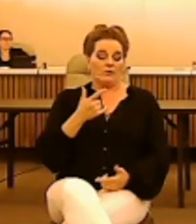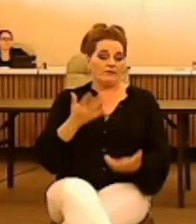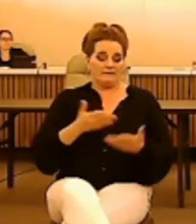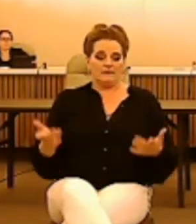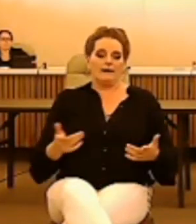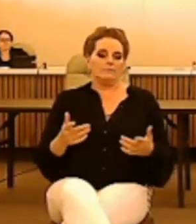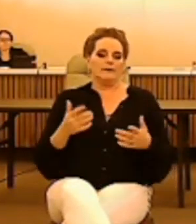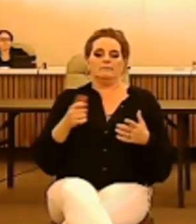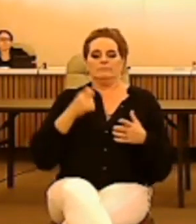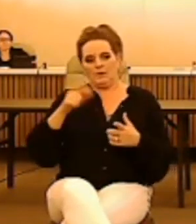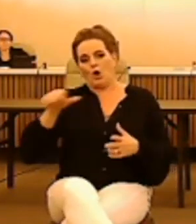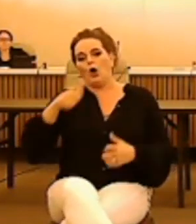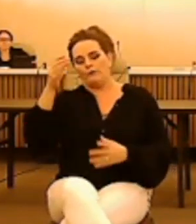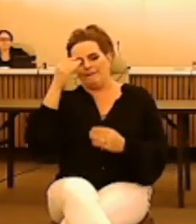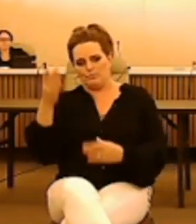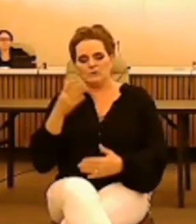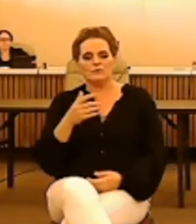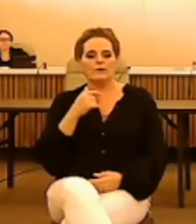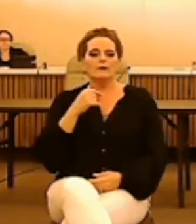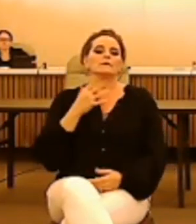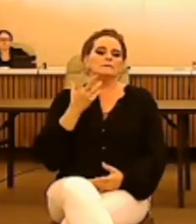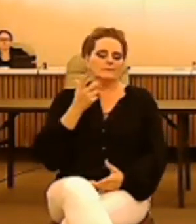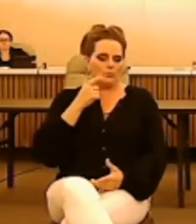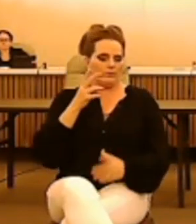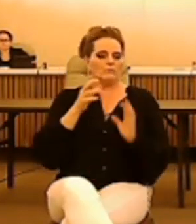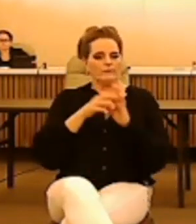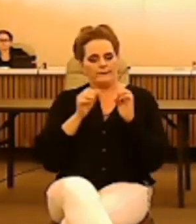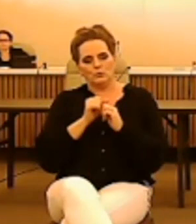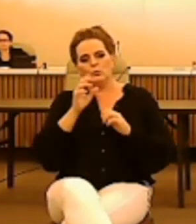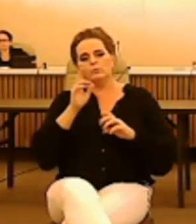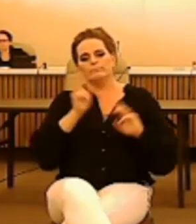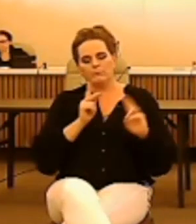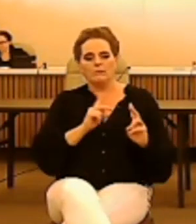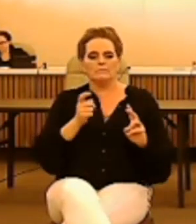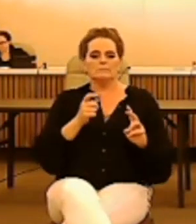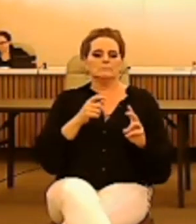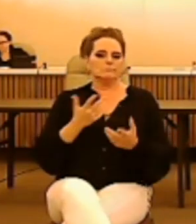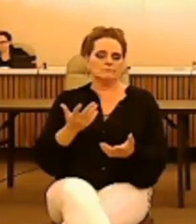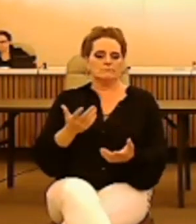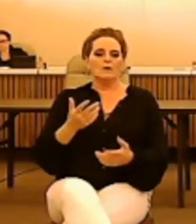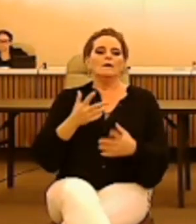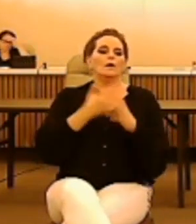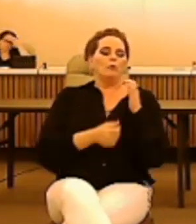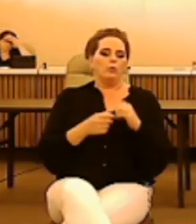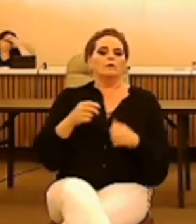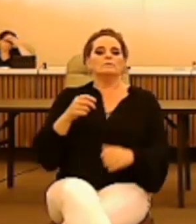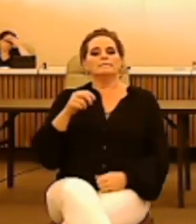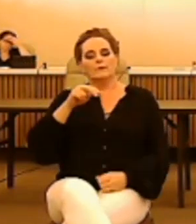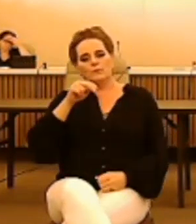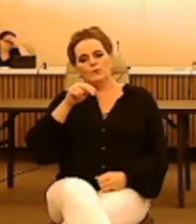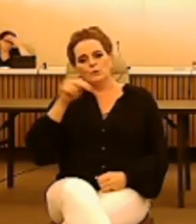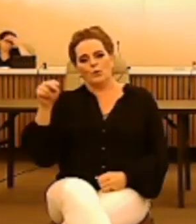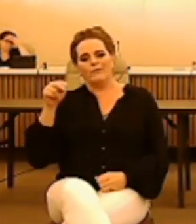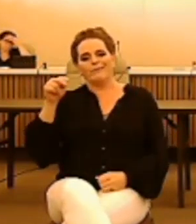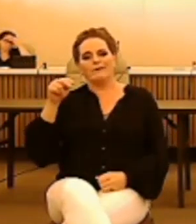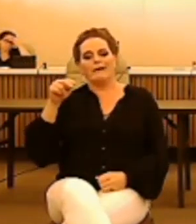drag along infrastructure that's going to help with regards to people along Middle Road, both to the north of you and eventually to the south of